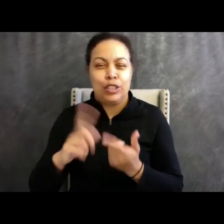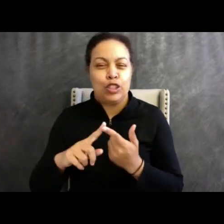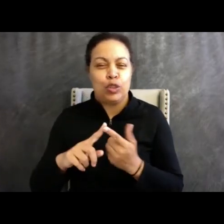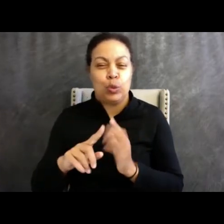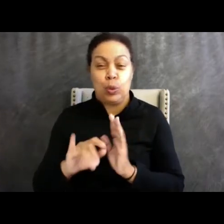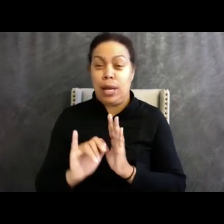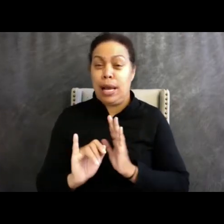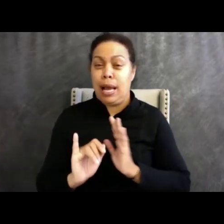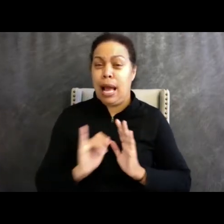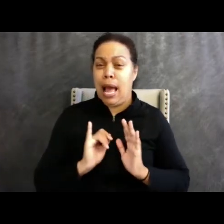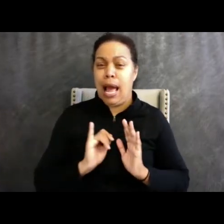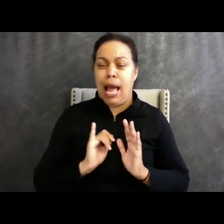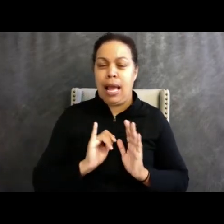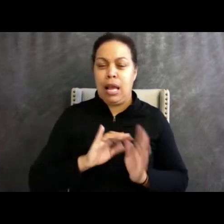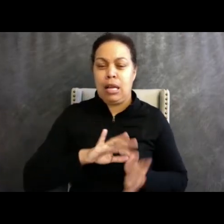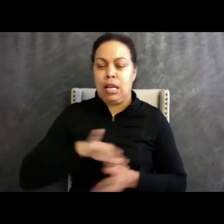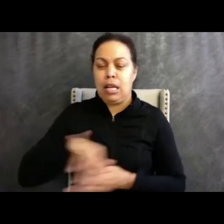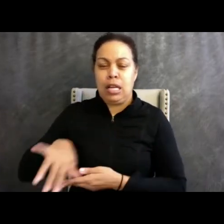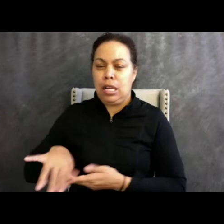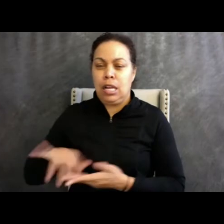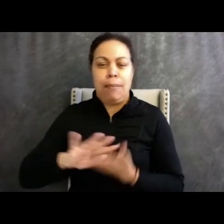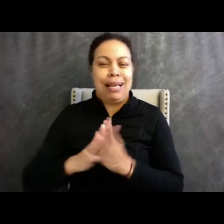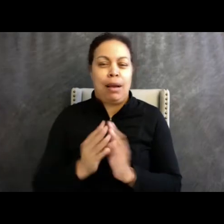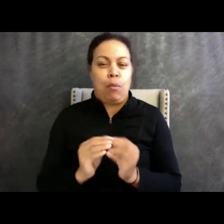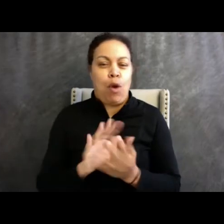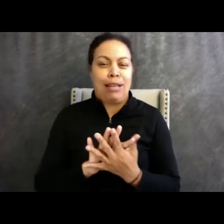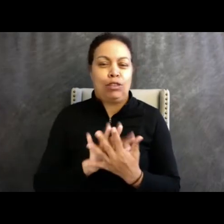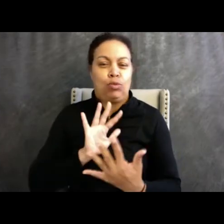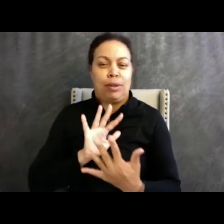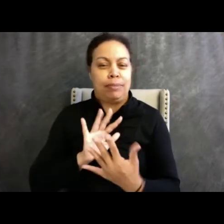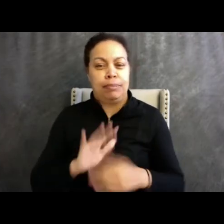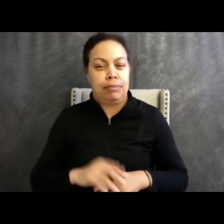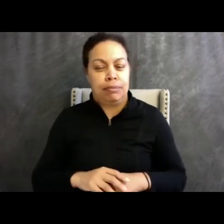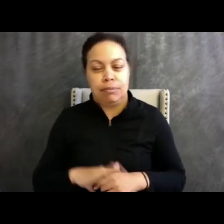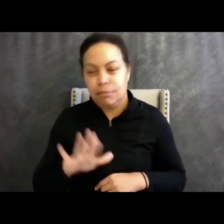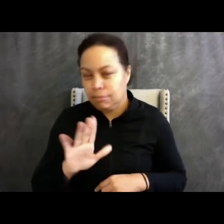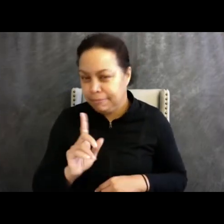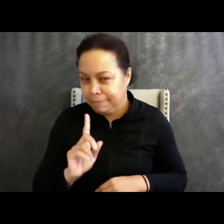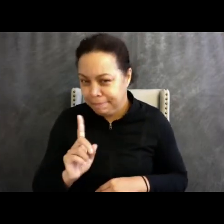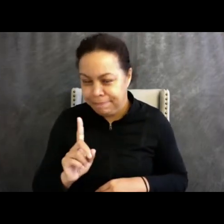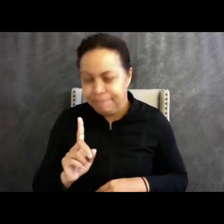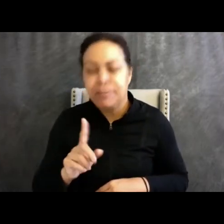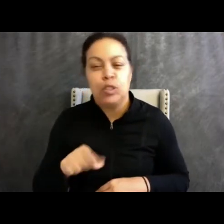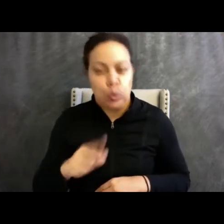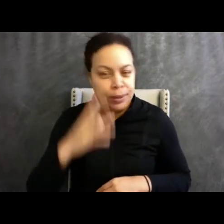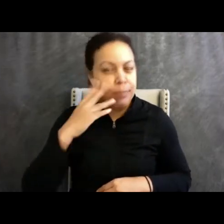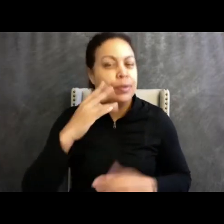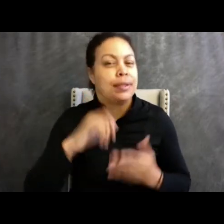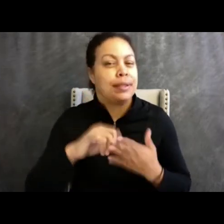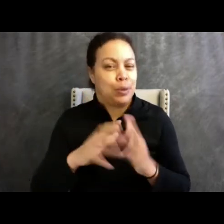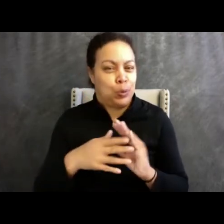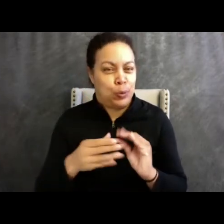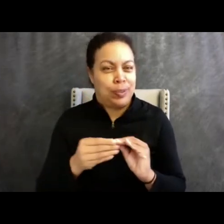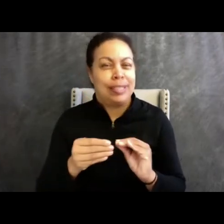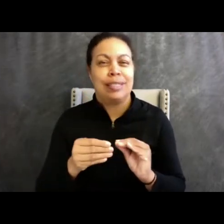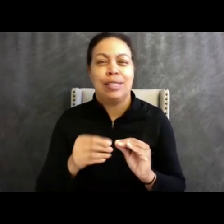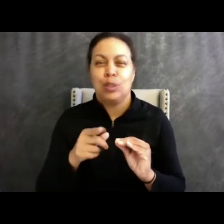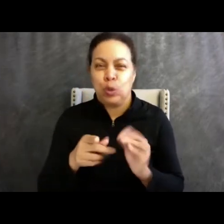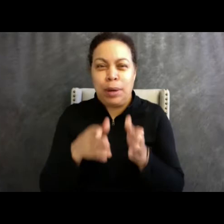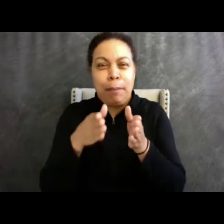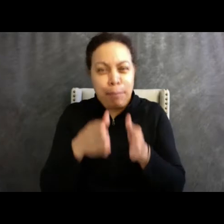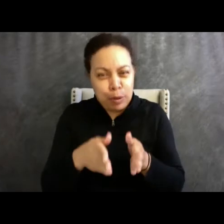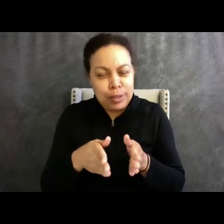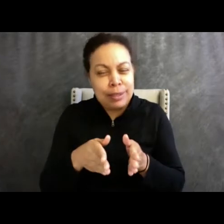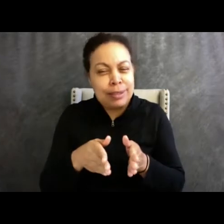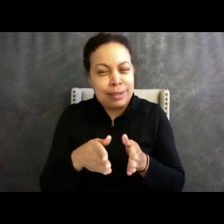situations. But if anyone has experienced a good story, they're experiencing the person and the intimacy of